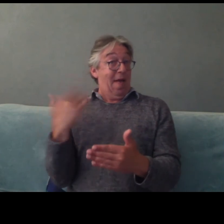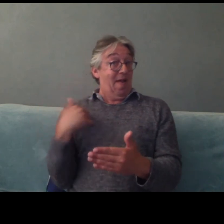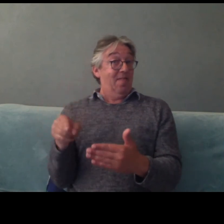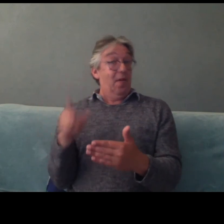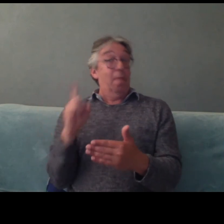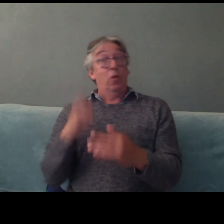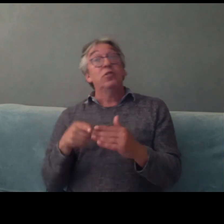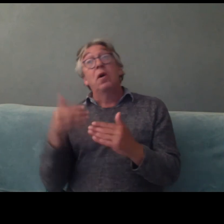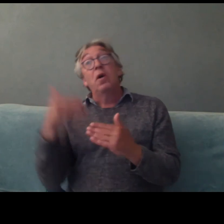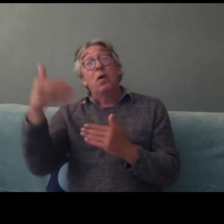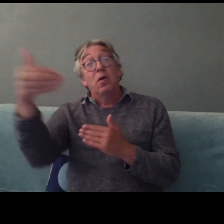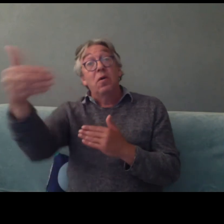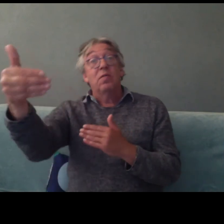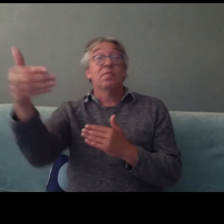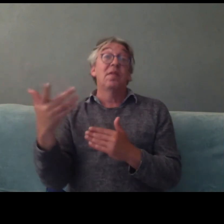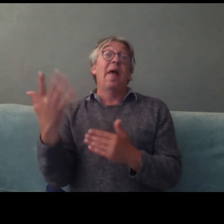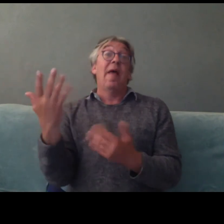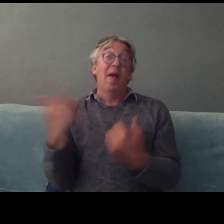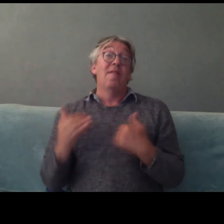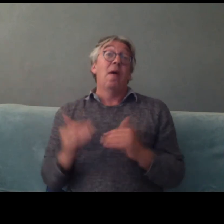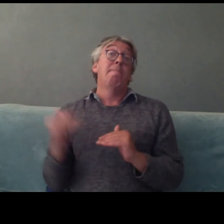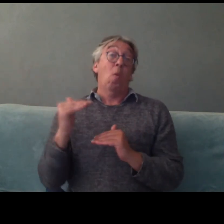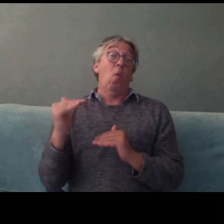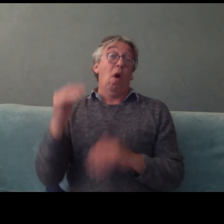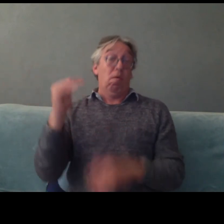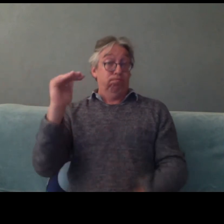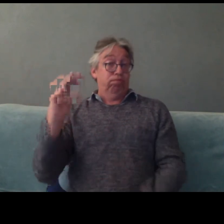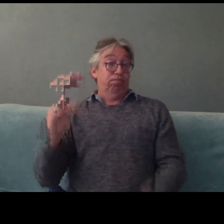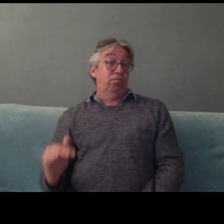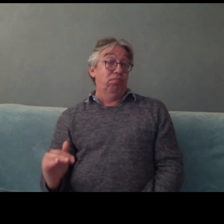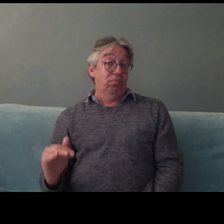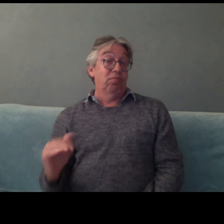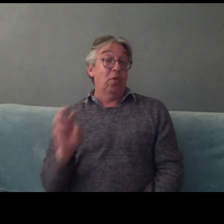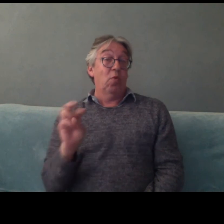Regarding a question regarding the PowerPoint presentations, whether they can be shared.